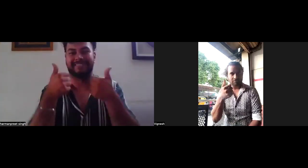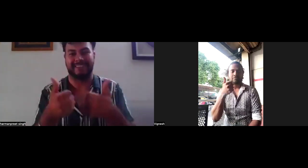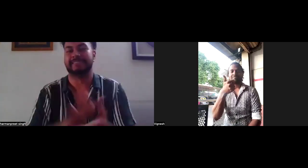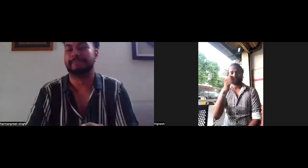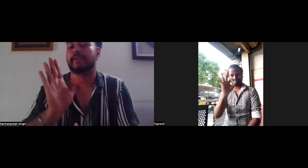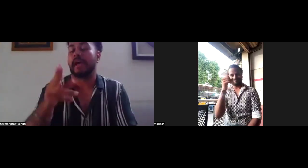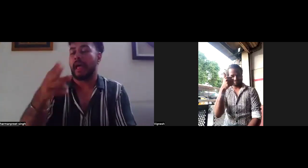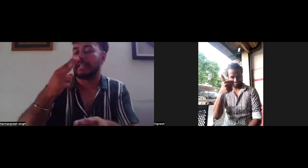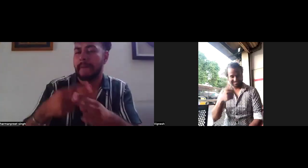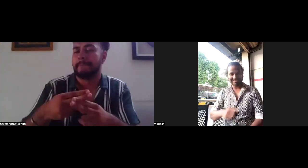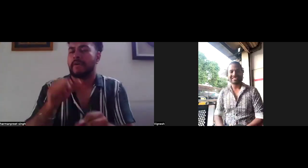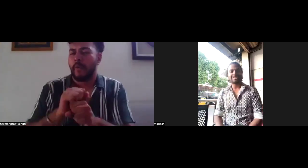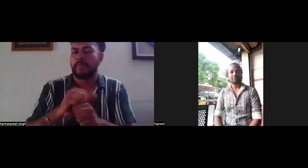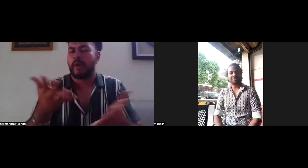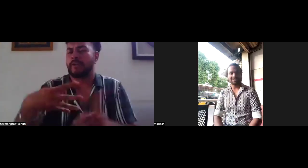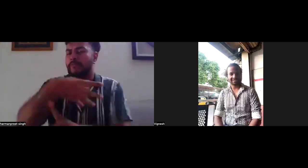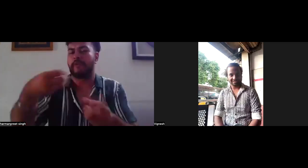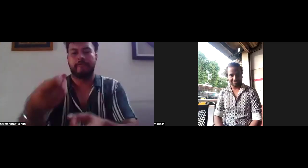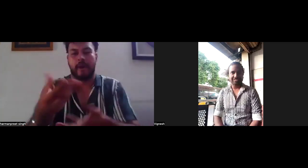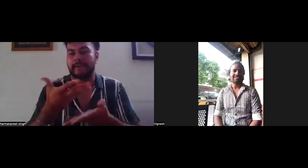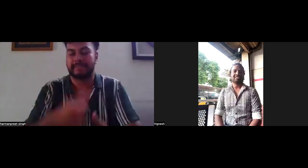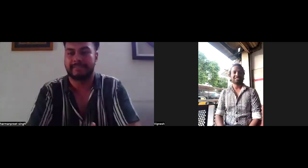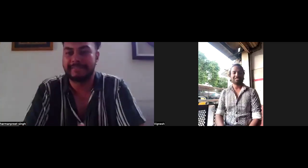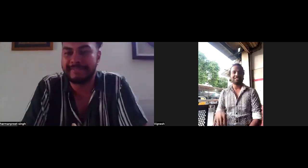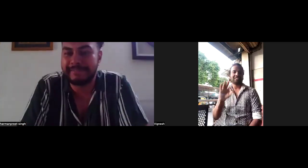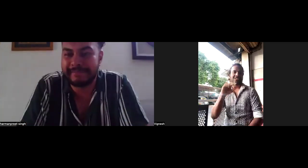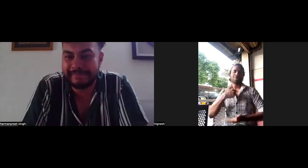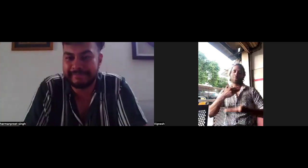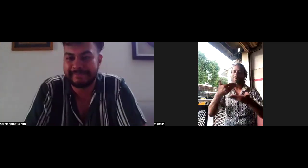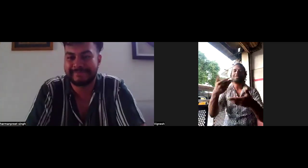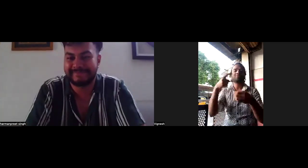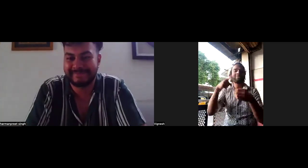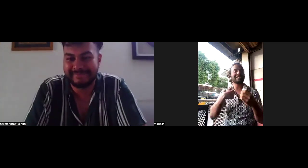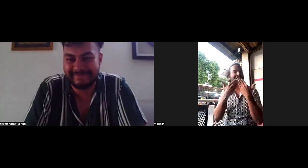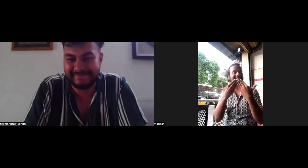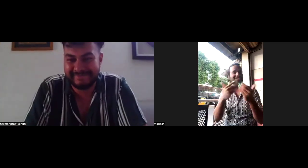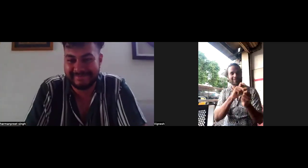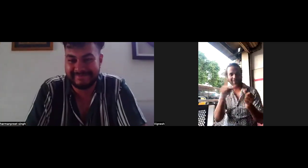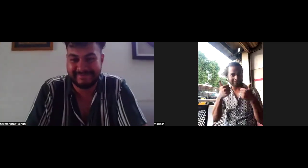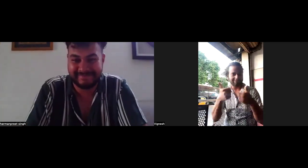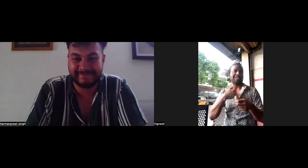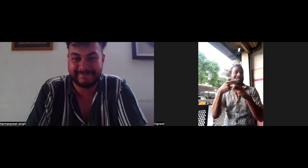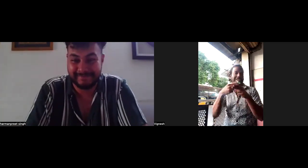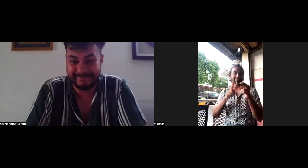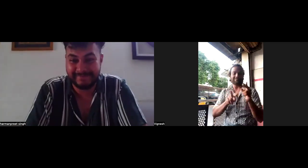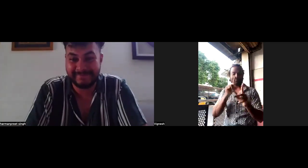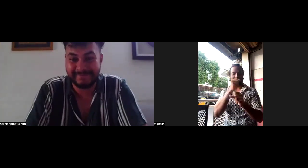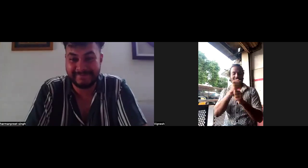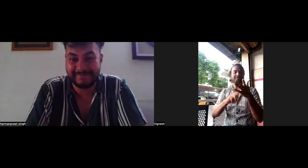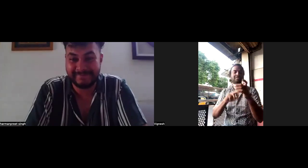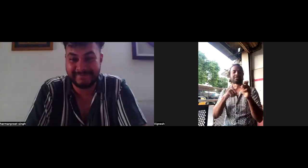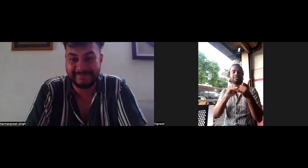Yeah, just wanted to ensure you can see. Okay, please give us your brief background, your name, etc. Vignesh, take it